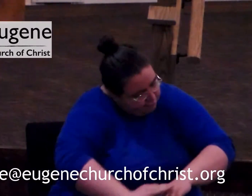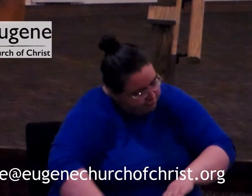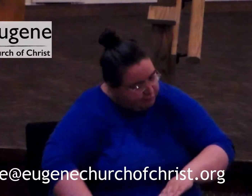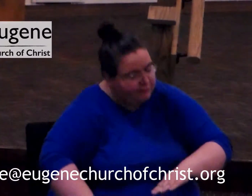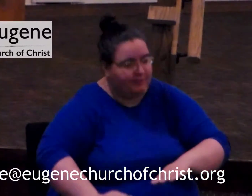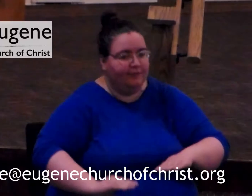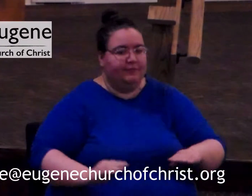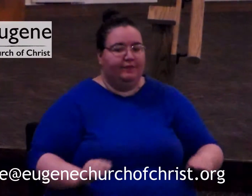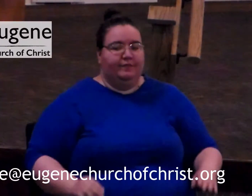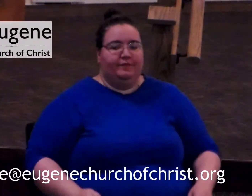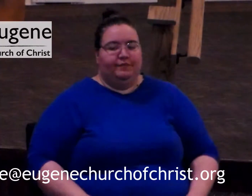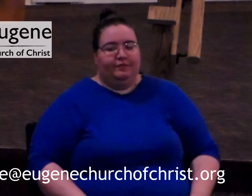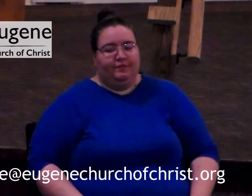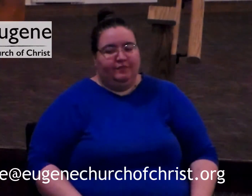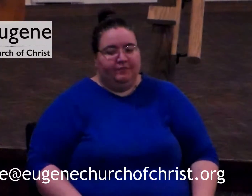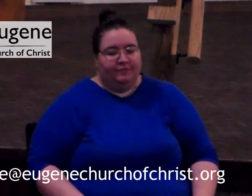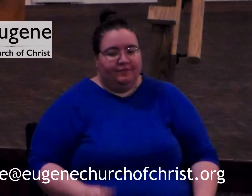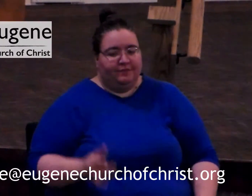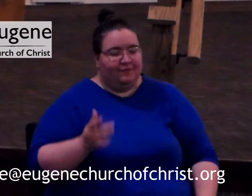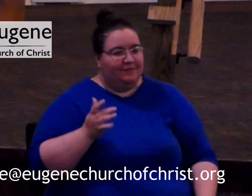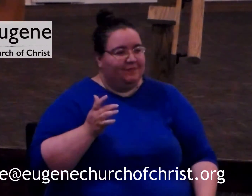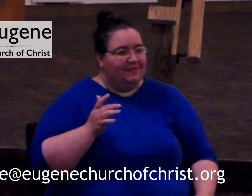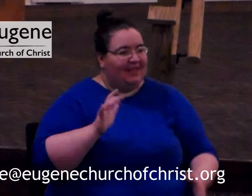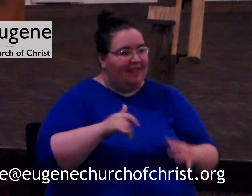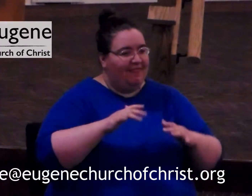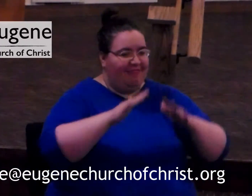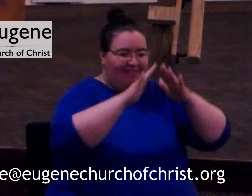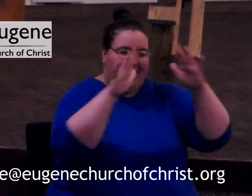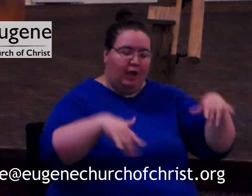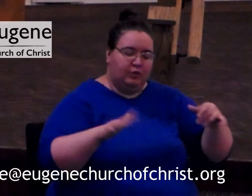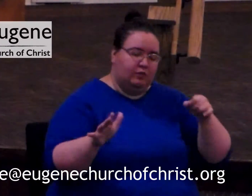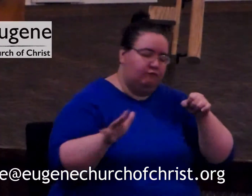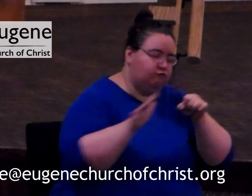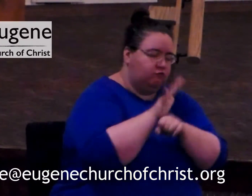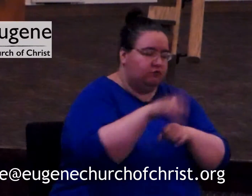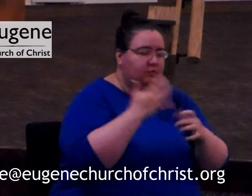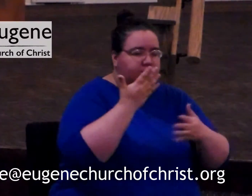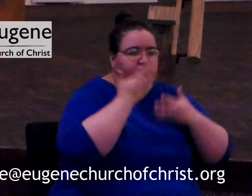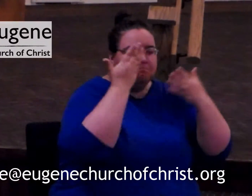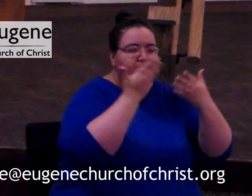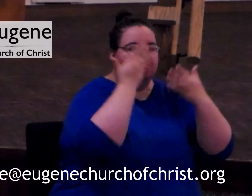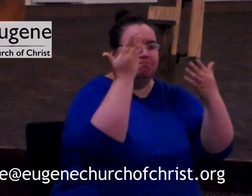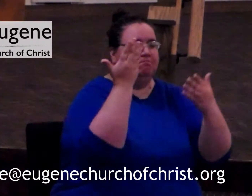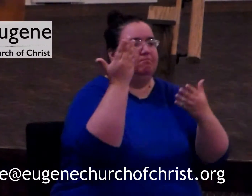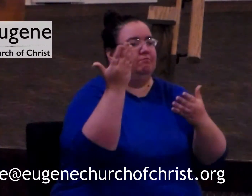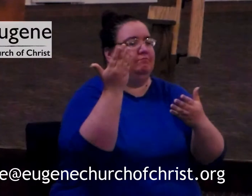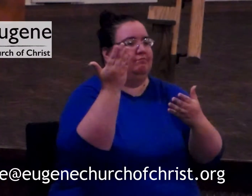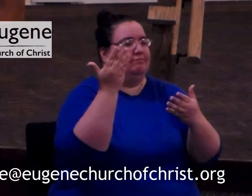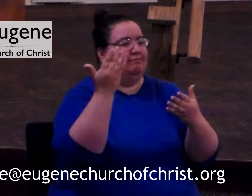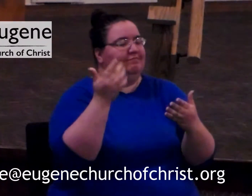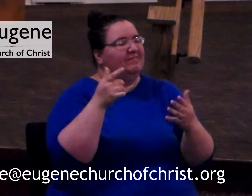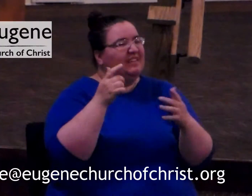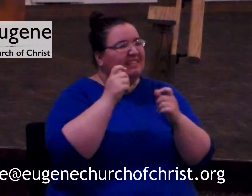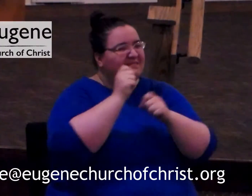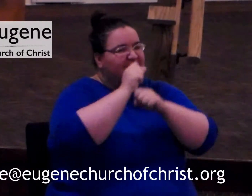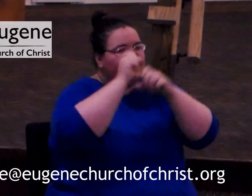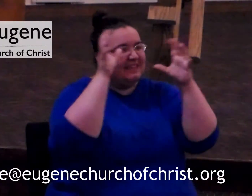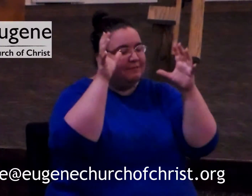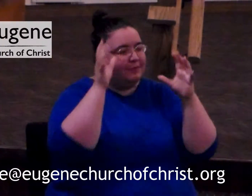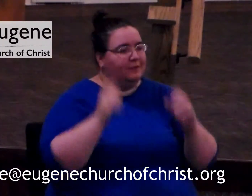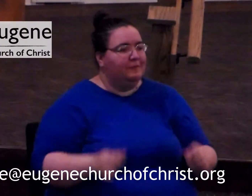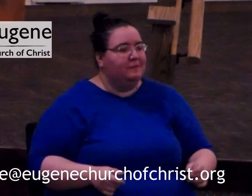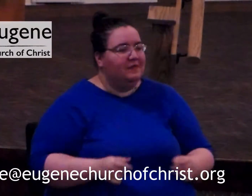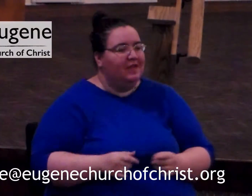not to do it in case we have people with allergies or asthma or something here this morning, but I have a preacher friend that preached about this, and he set up a fan on the